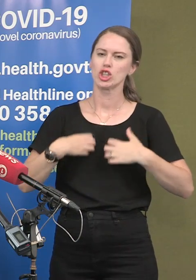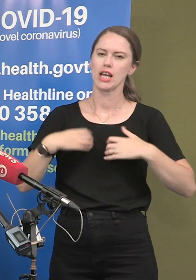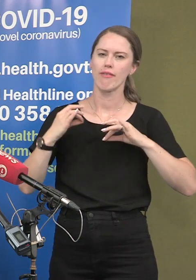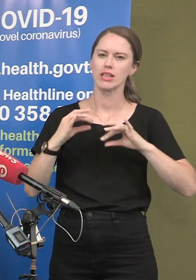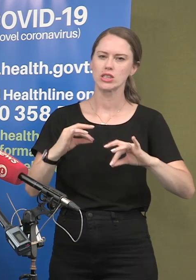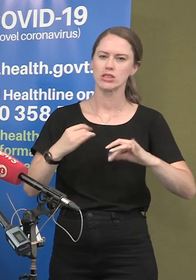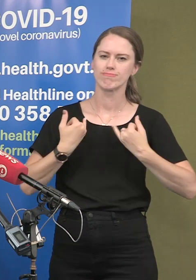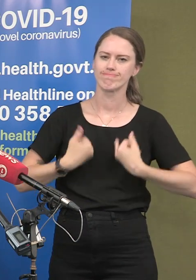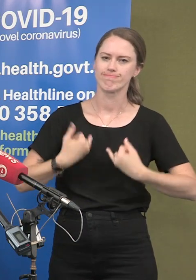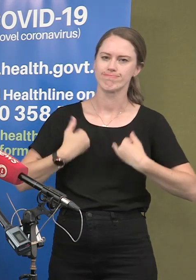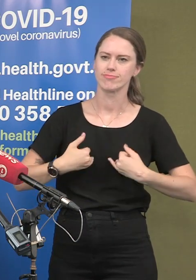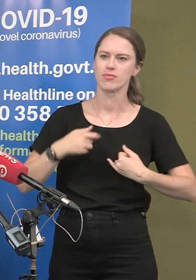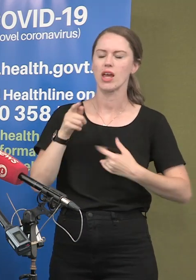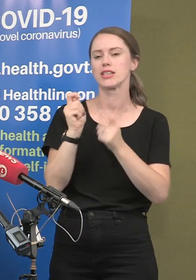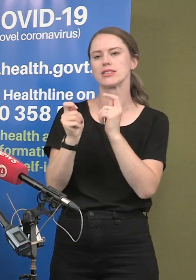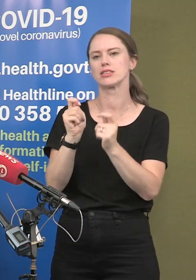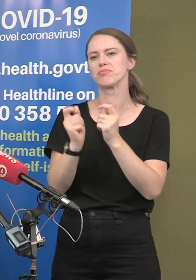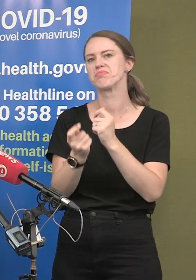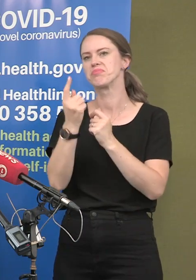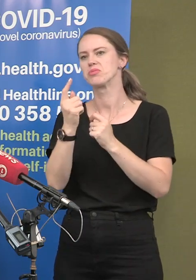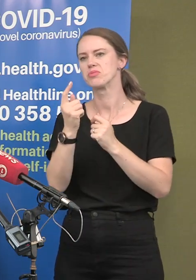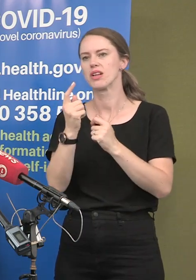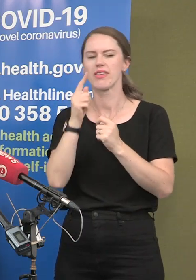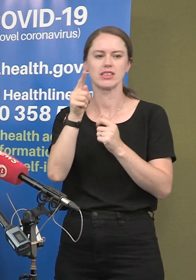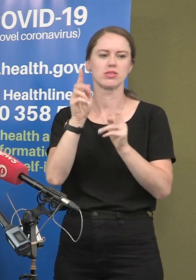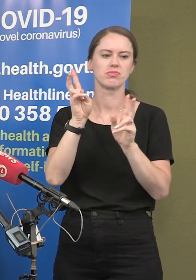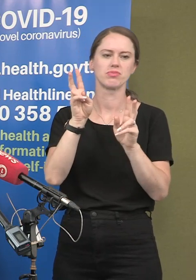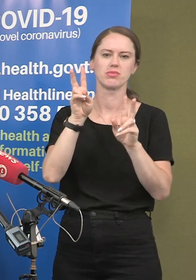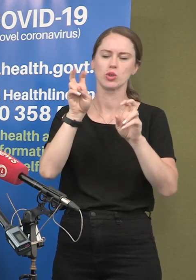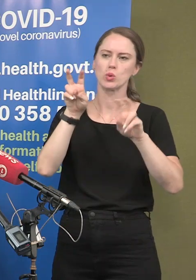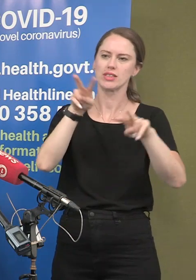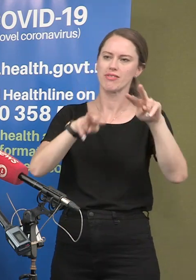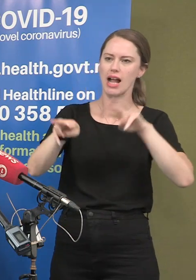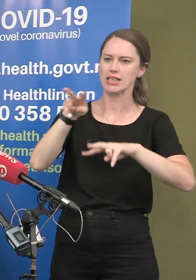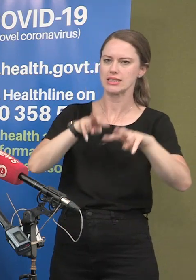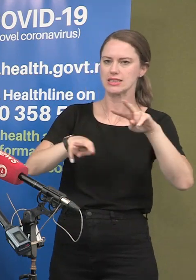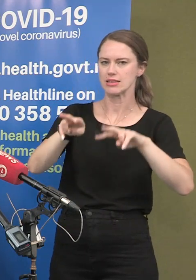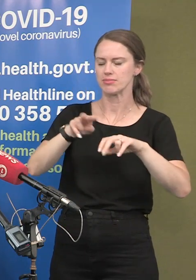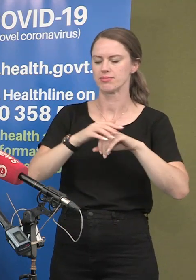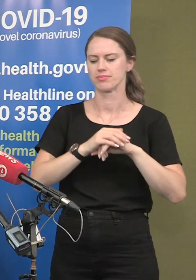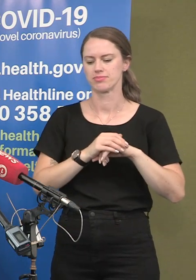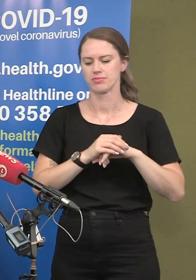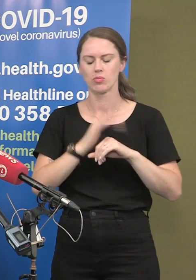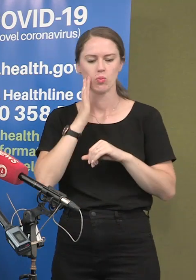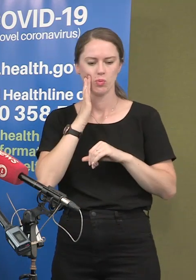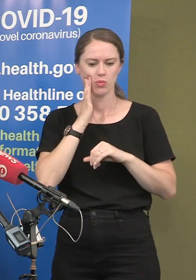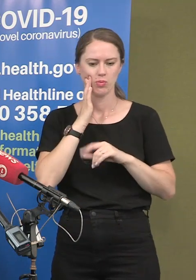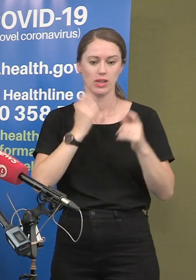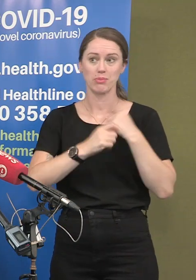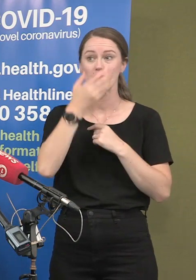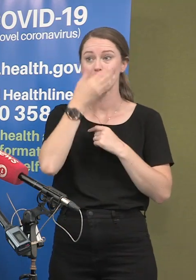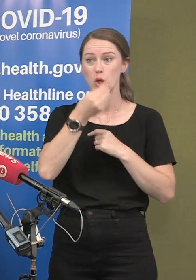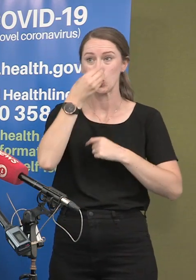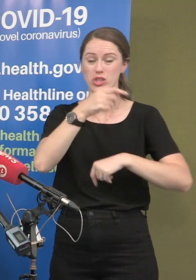and was being tested just to see if it was COVID. This is part of what we call surveillance. And likewise, as we head into the